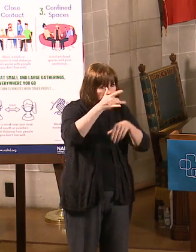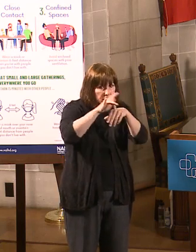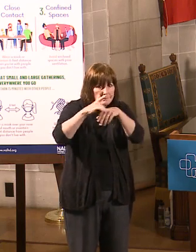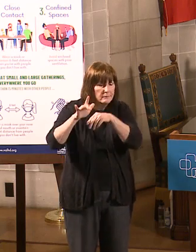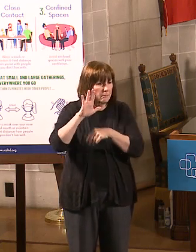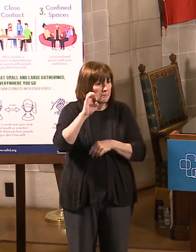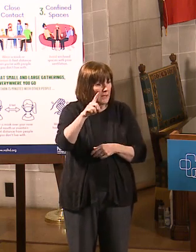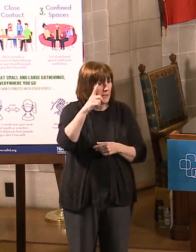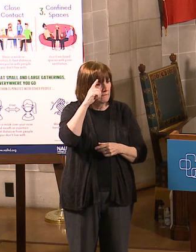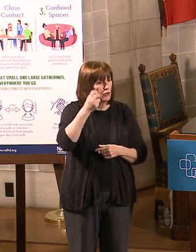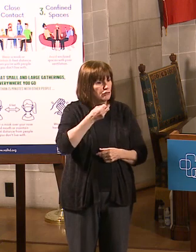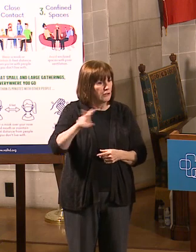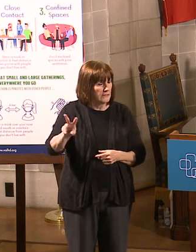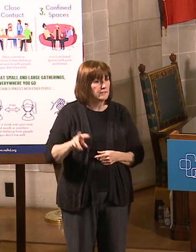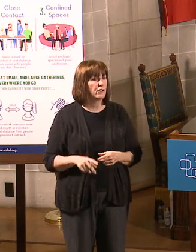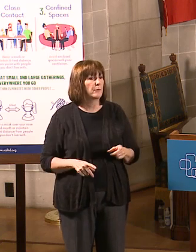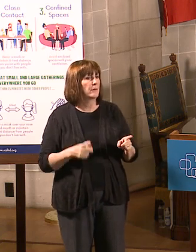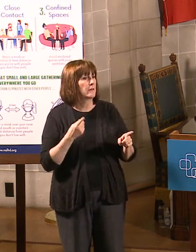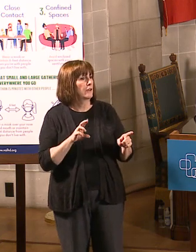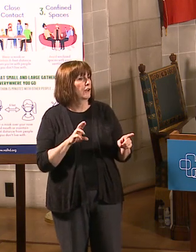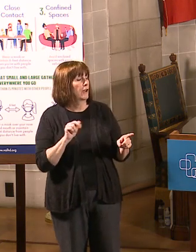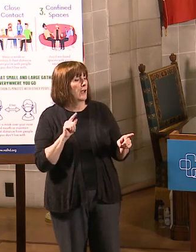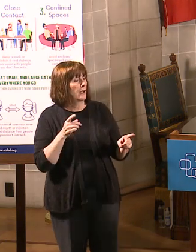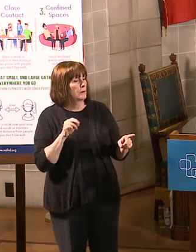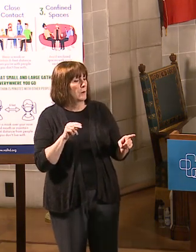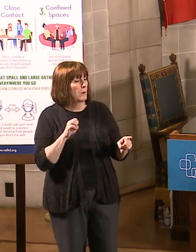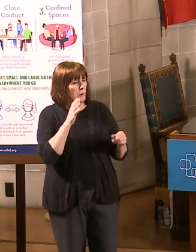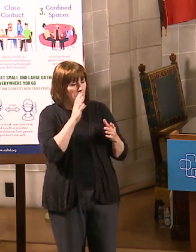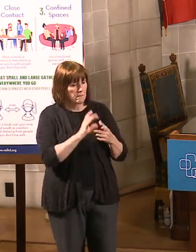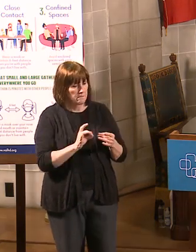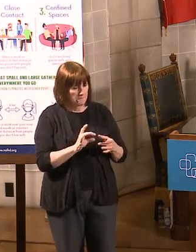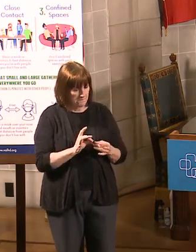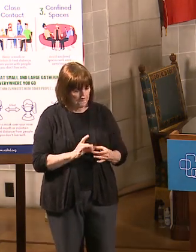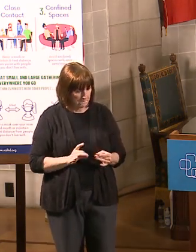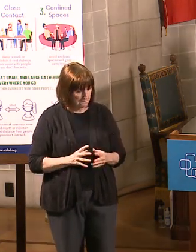bed when they transfer? Dr. Antone, you want to come up?